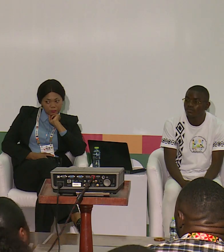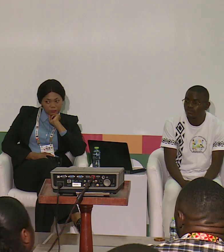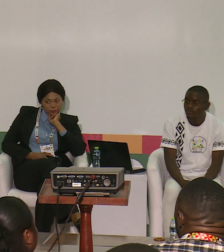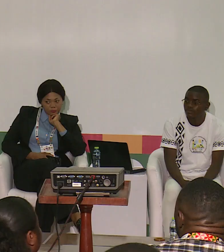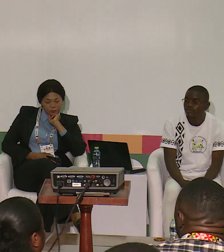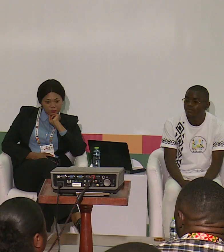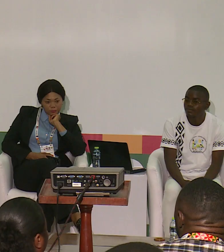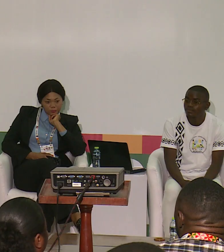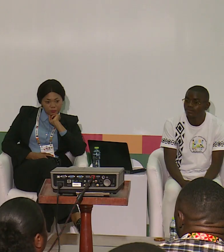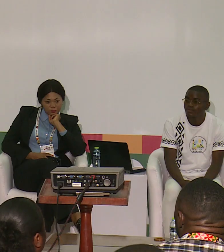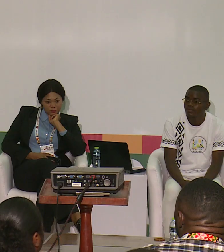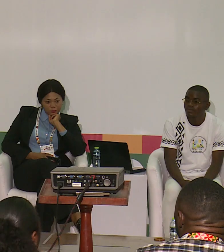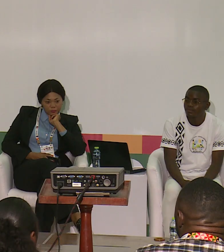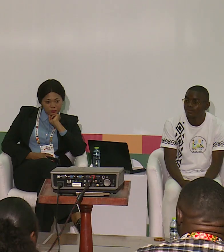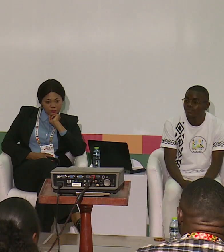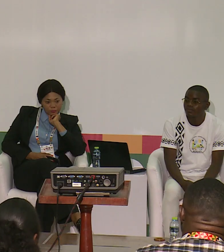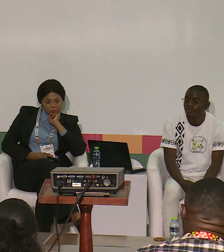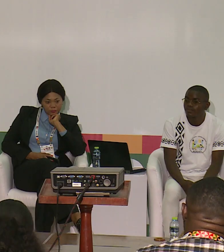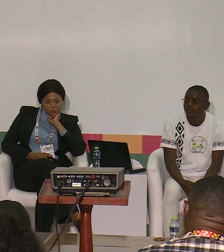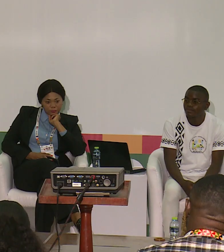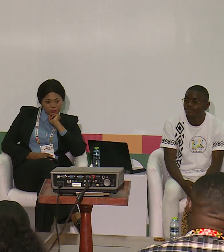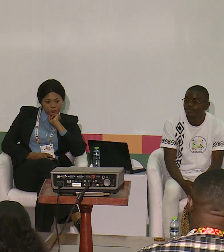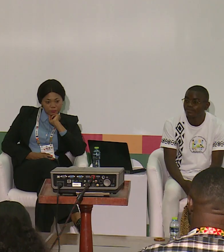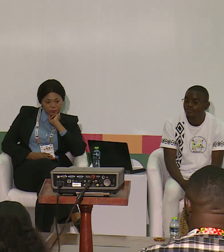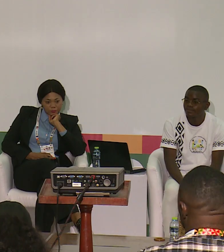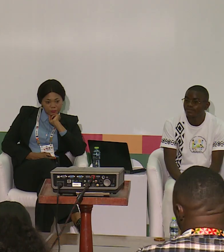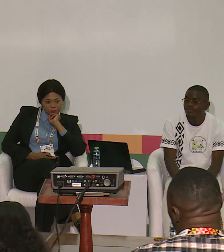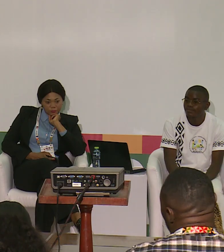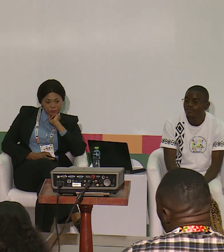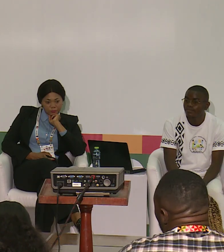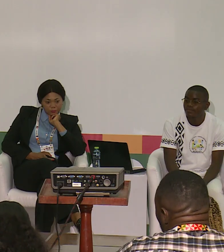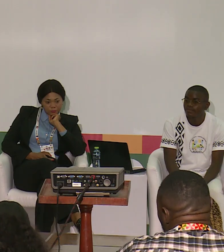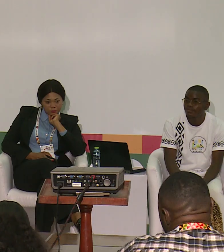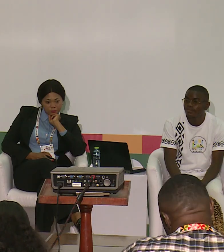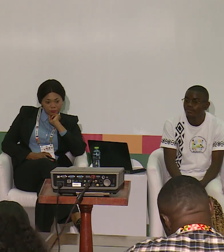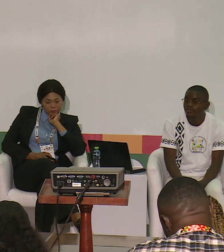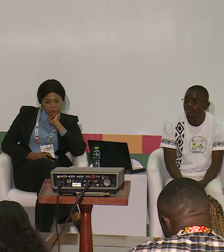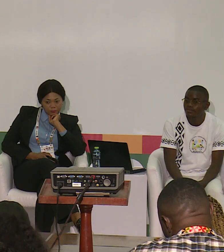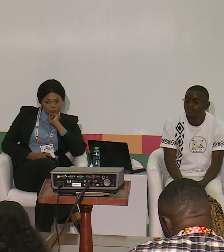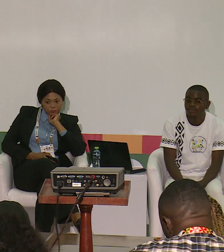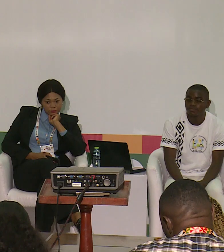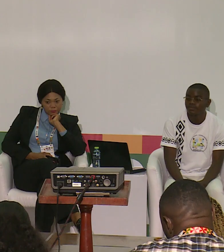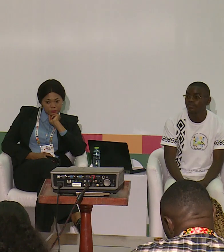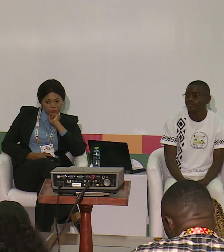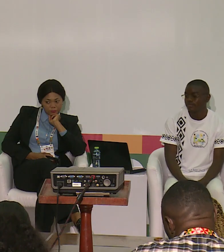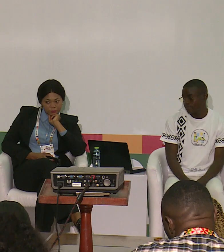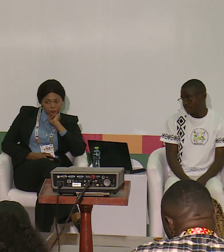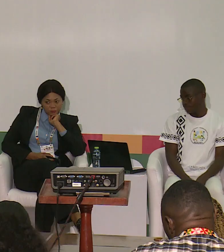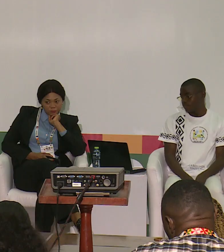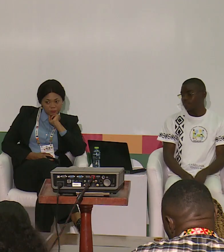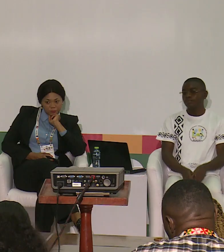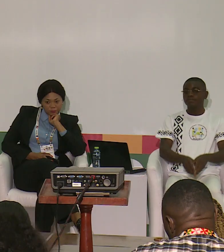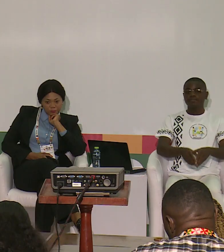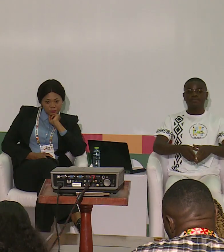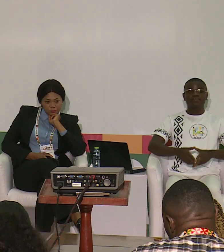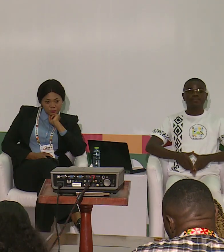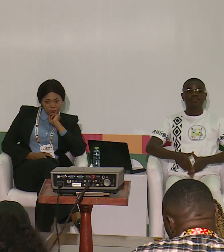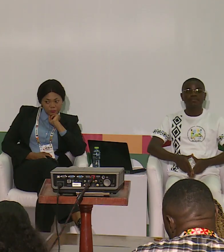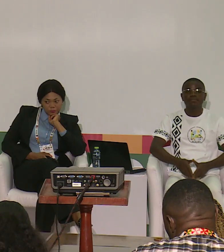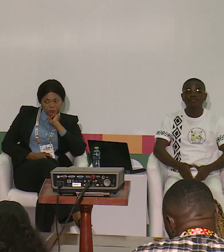school, and we sort of train them to support their peers to access services without stigma.